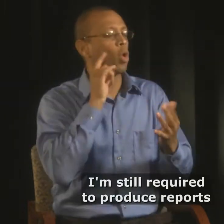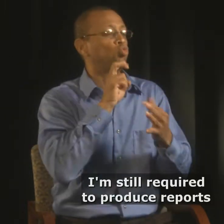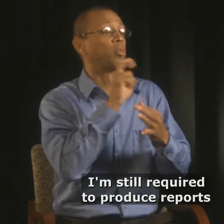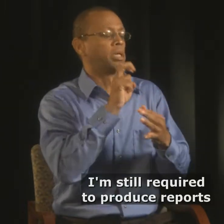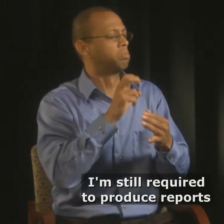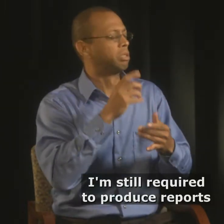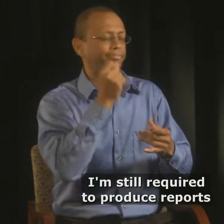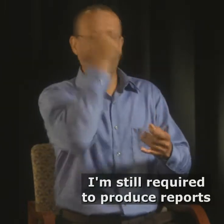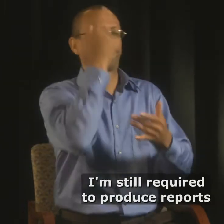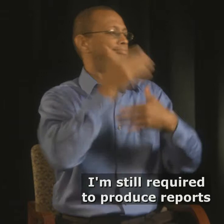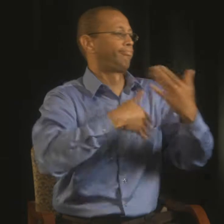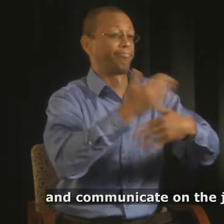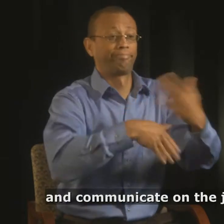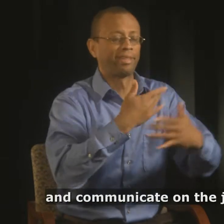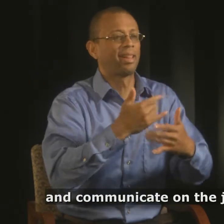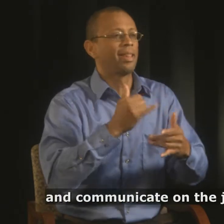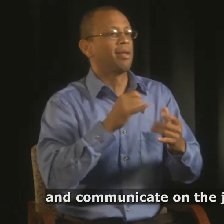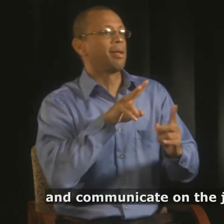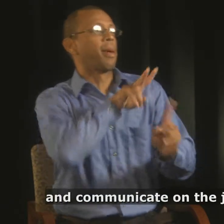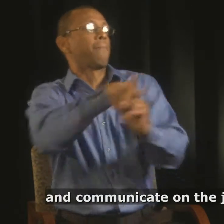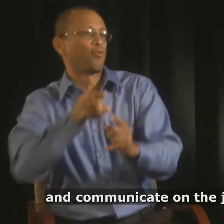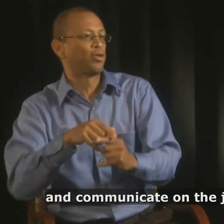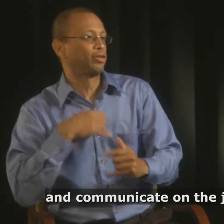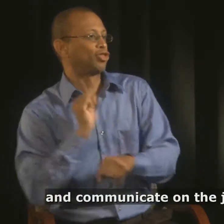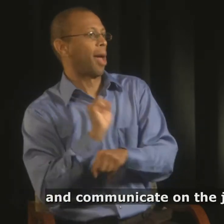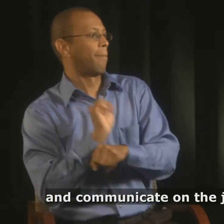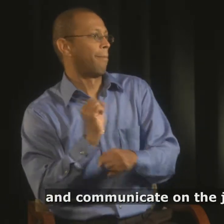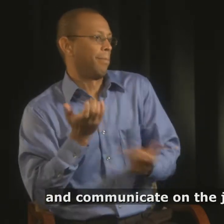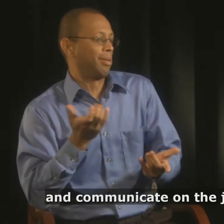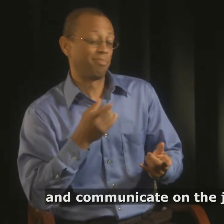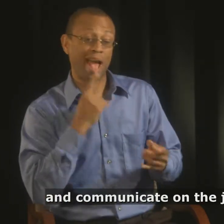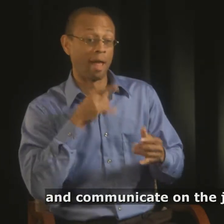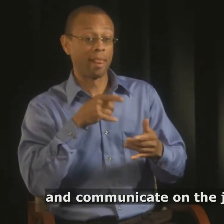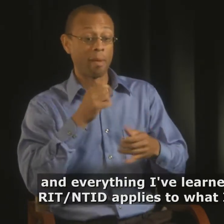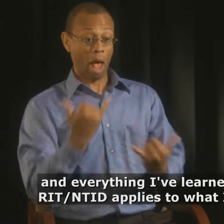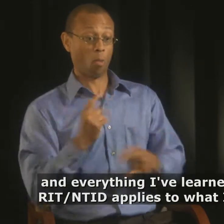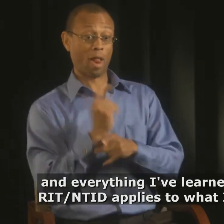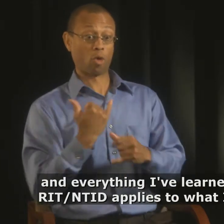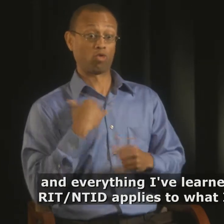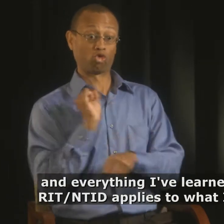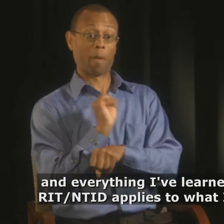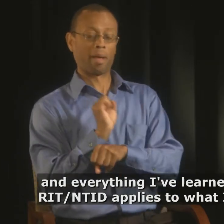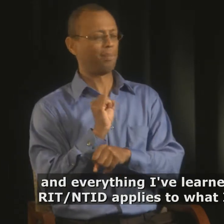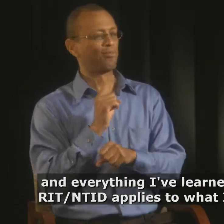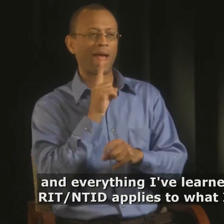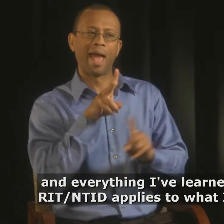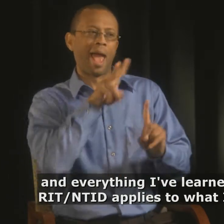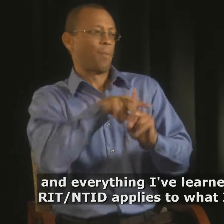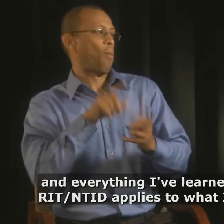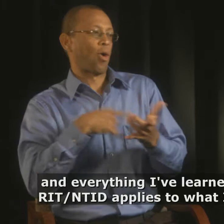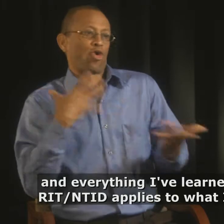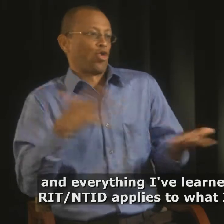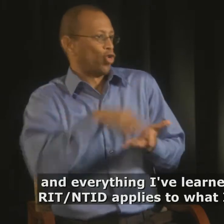required to produce reports and communicate on the job, and everything I've learned at NTIDRIT applies to what I do.